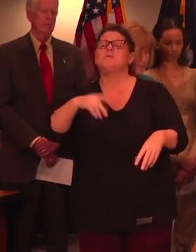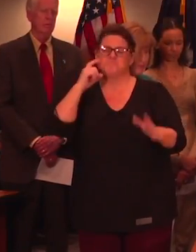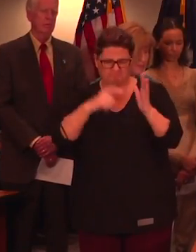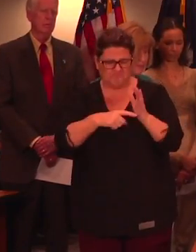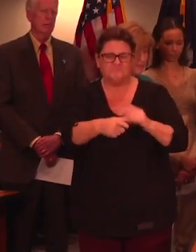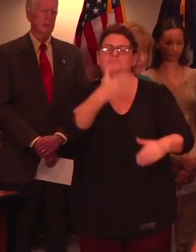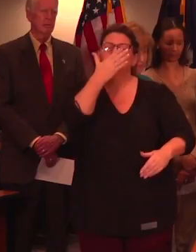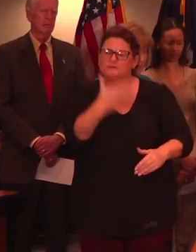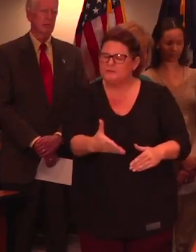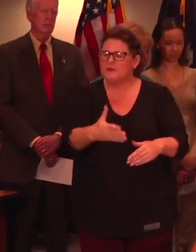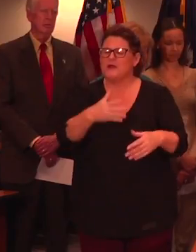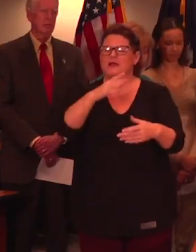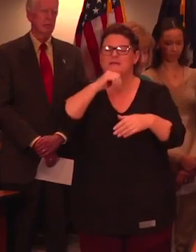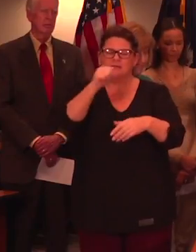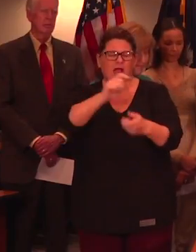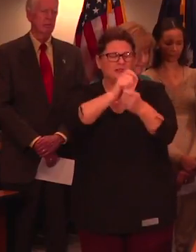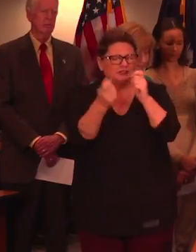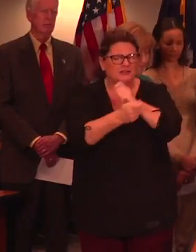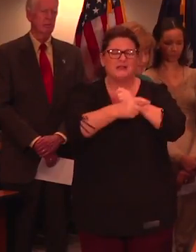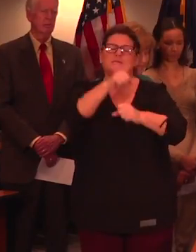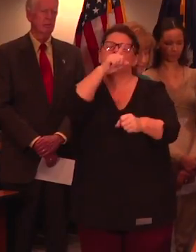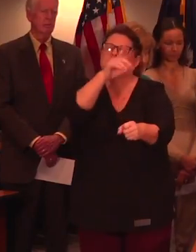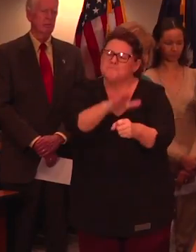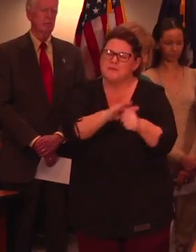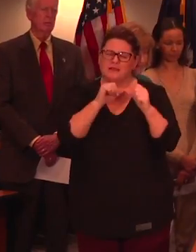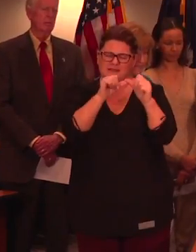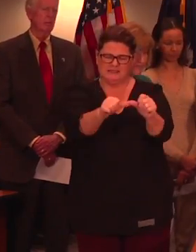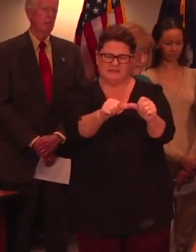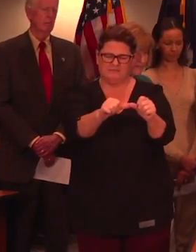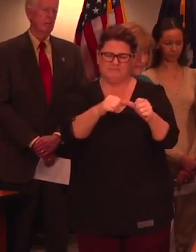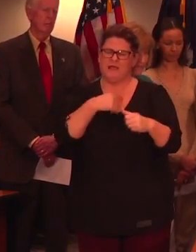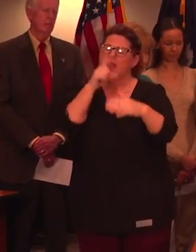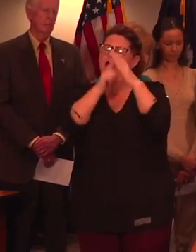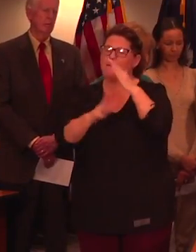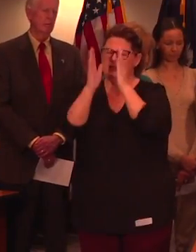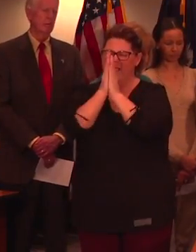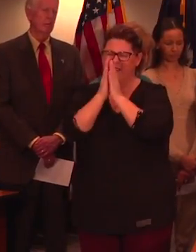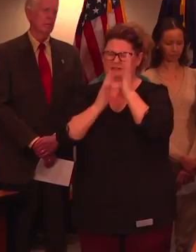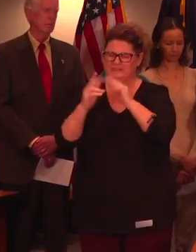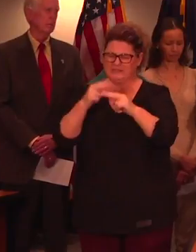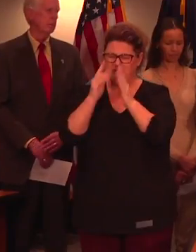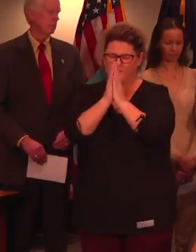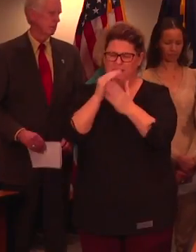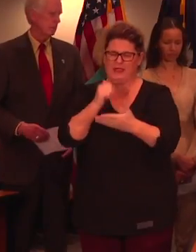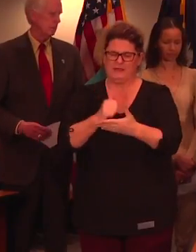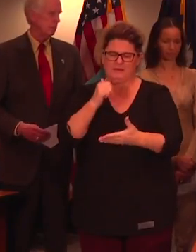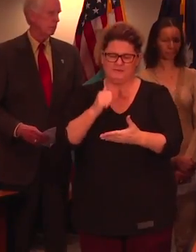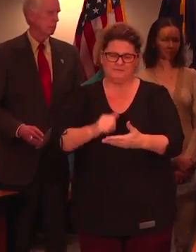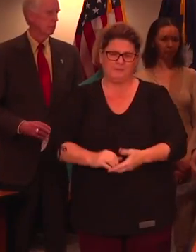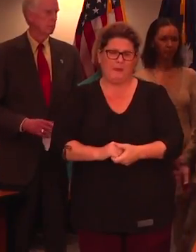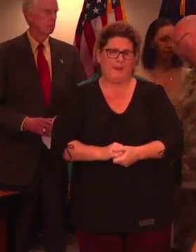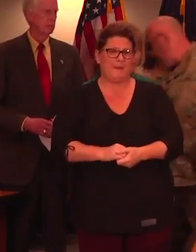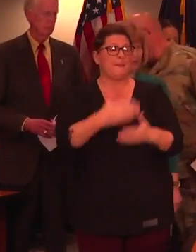our commitment to love first. I humbly ask this in Christ's name. Amen.